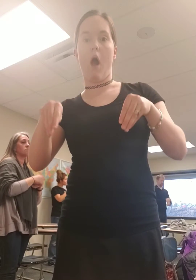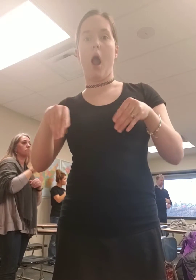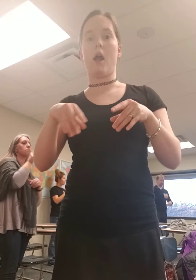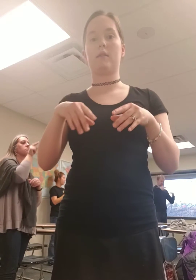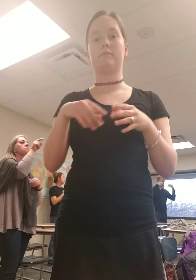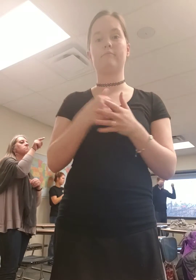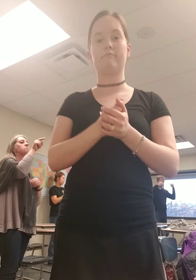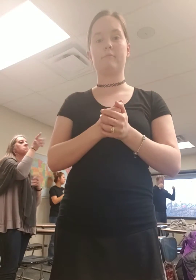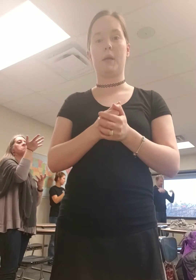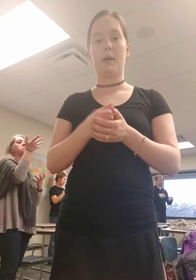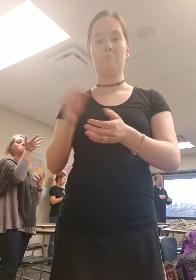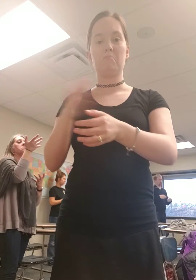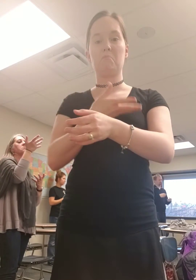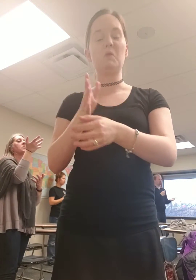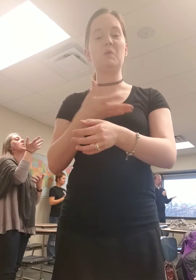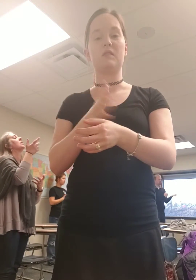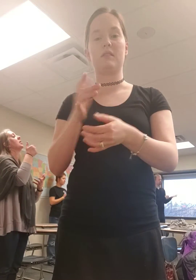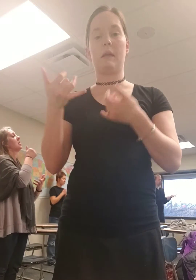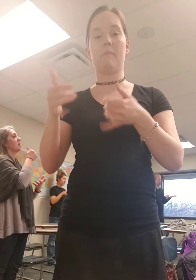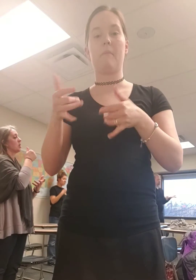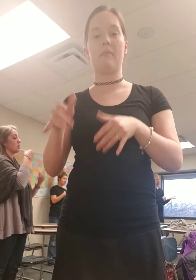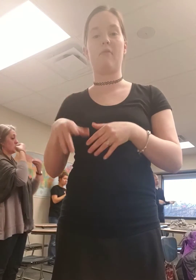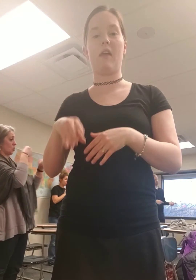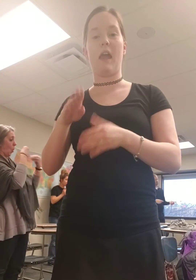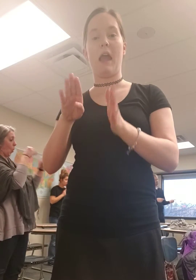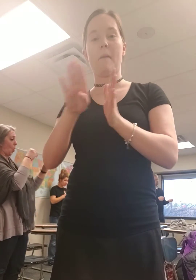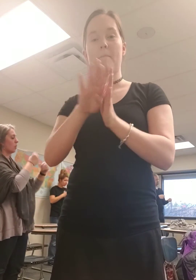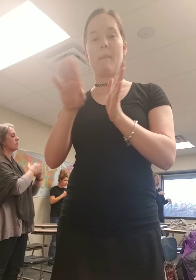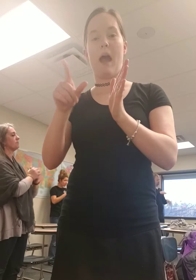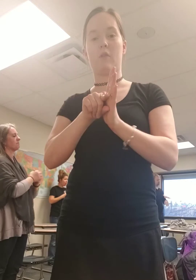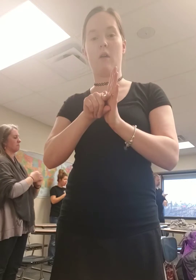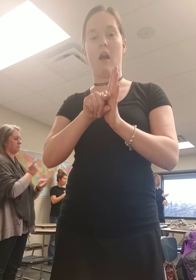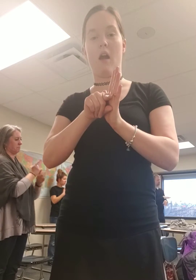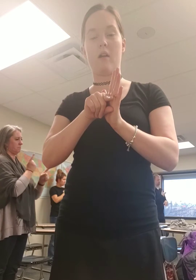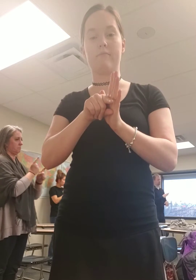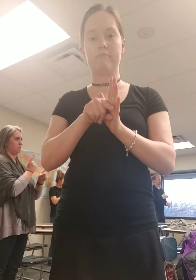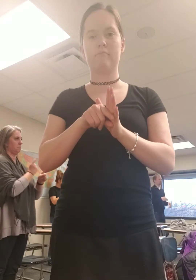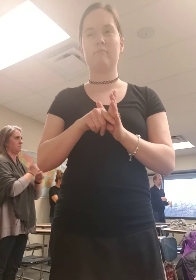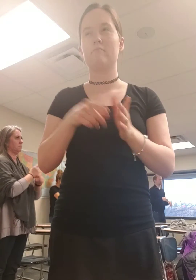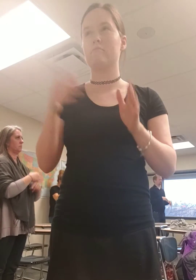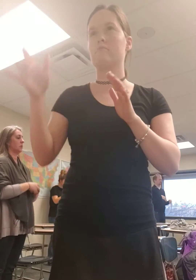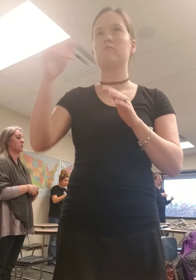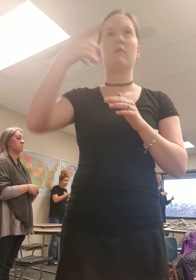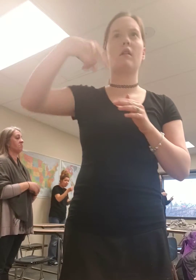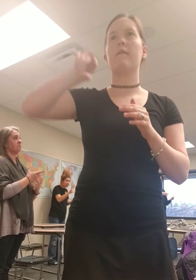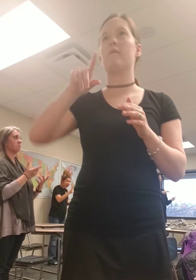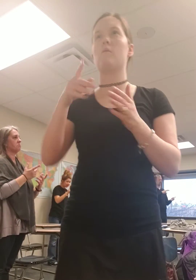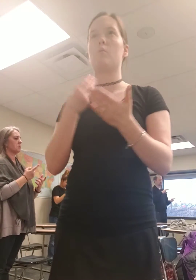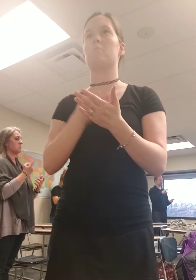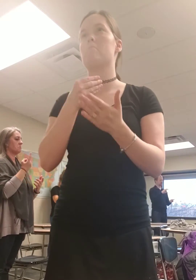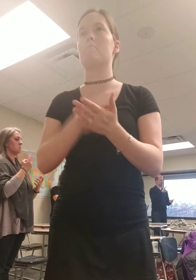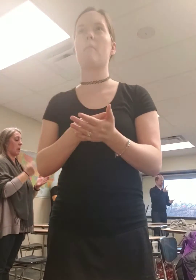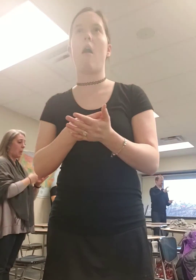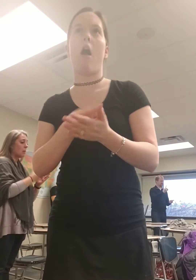talk directly about music, but how many of you all buy CDs sometimes? You all buy CDs? Okay, so we're going to look at how, on